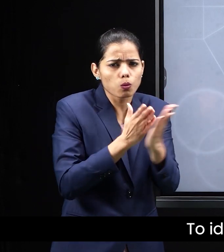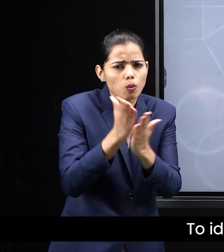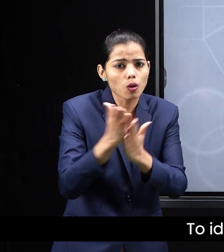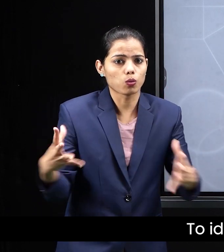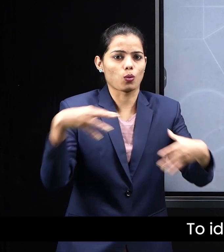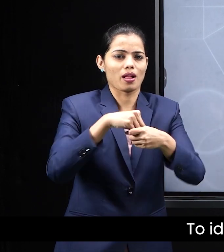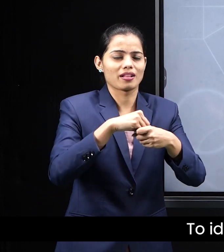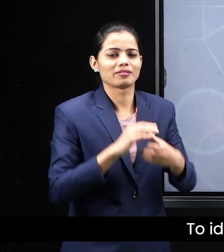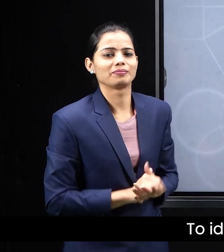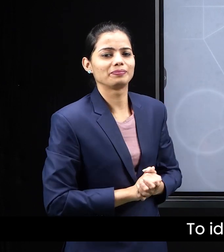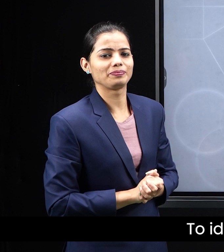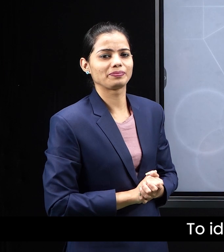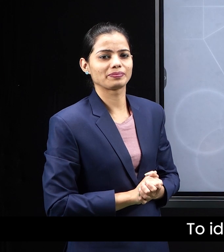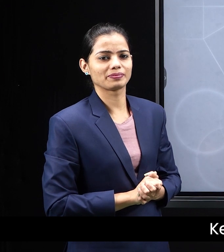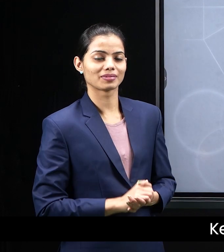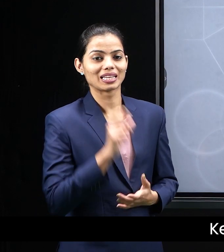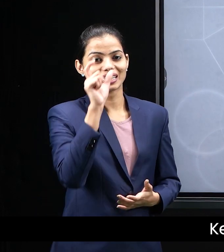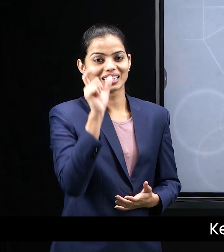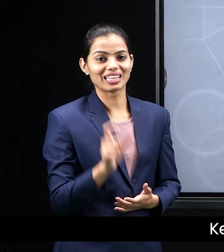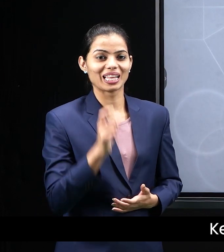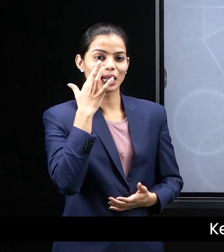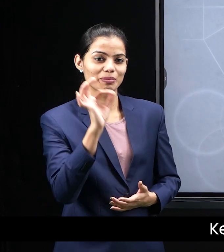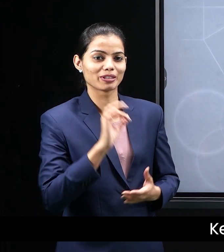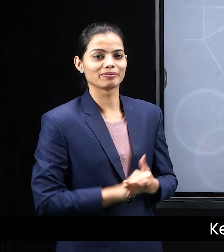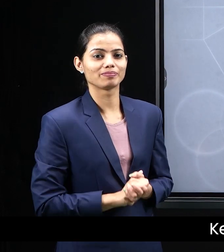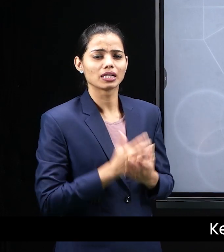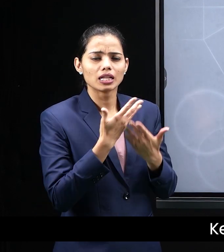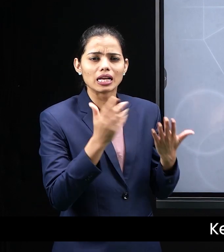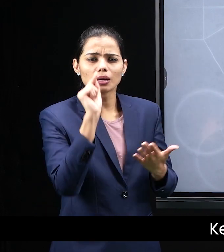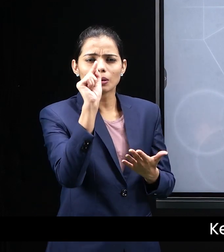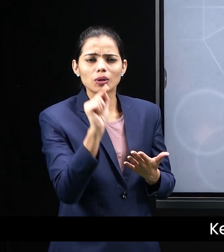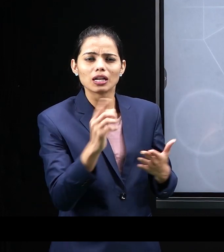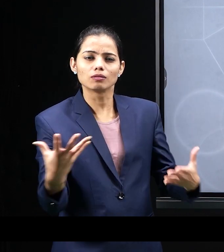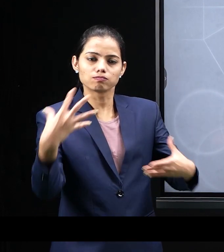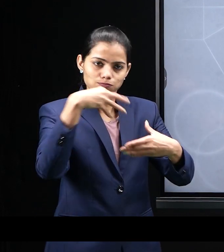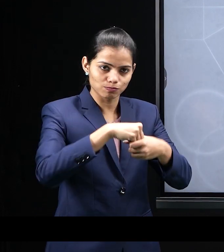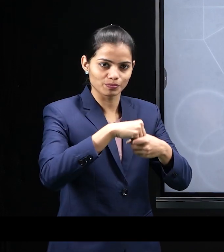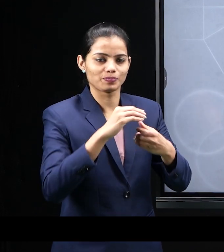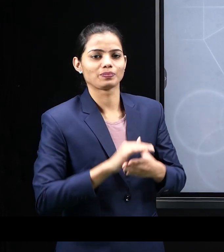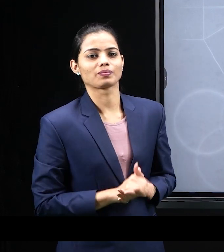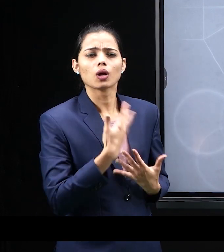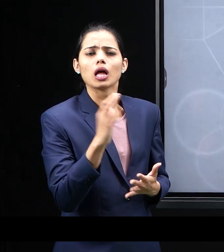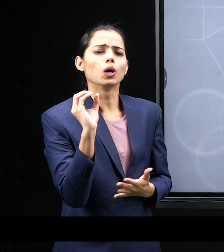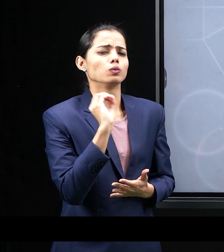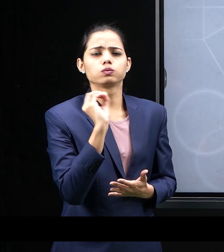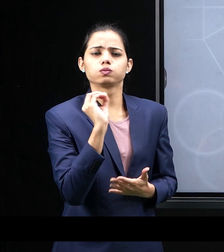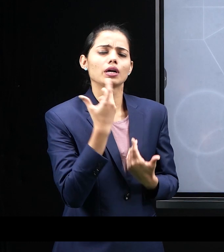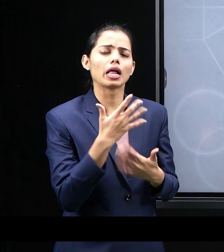identify different types of sets. Keywords from this lesson. Set, empty set,